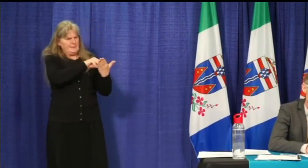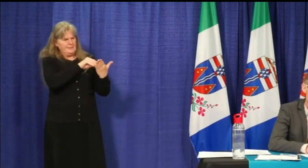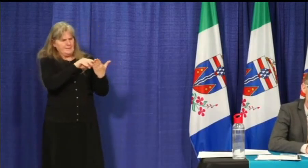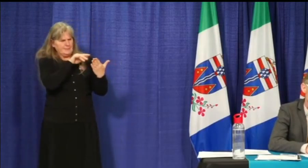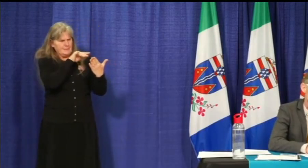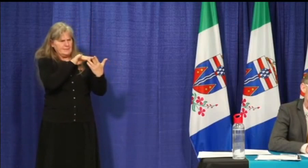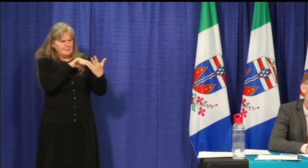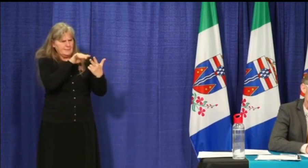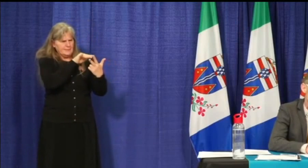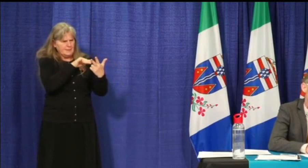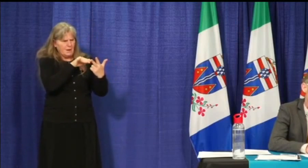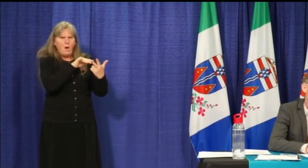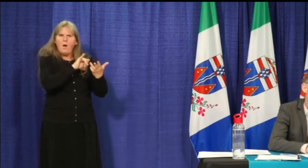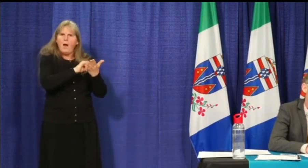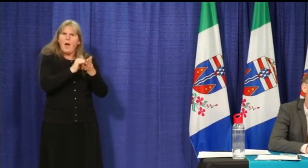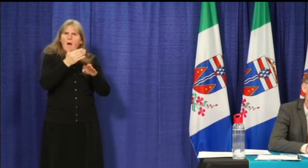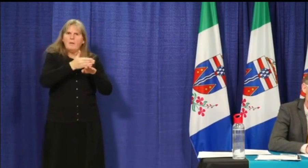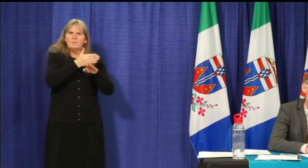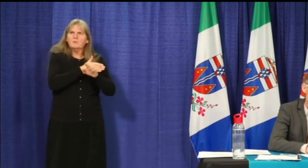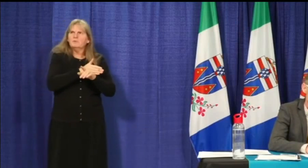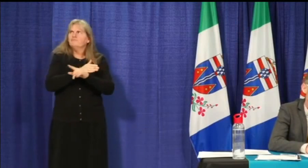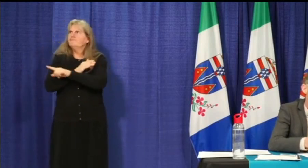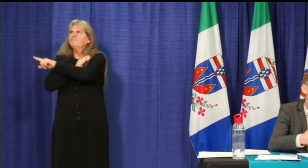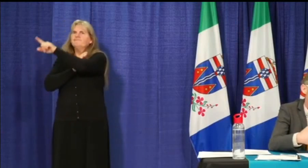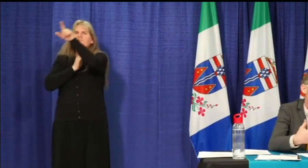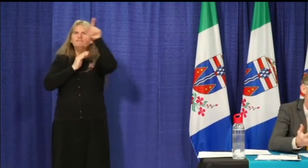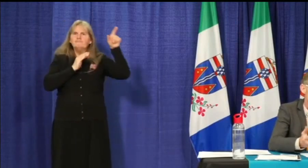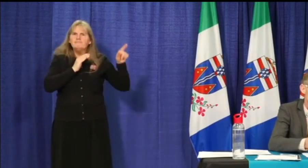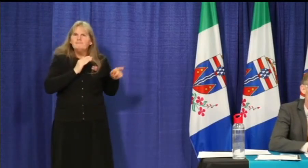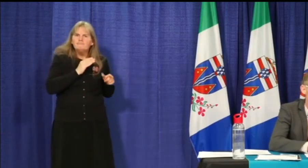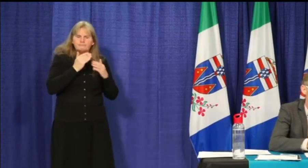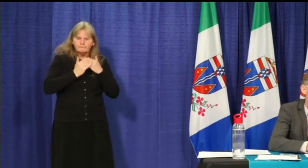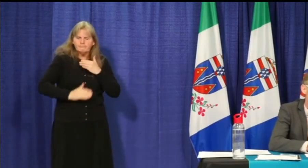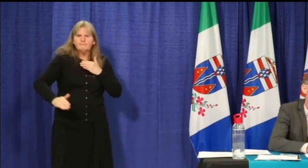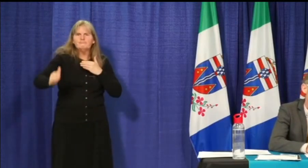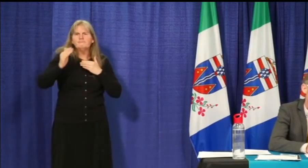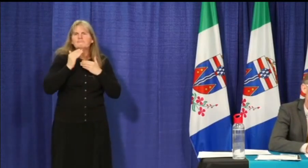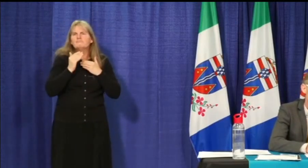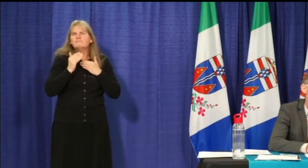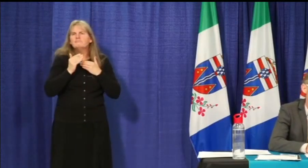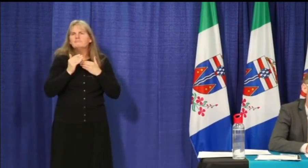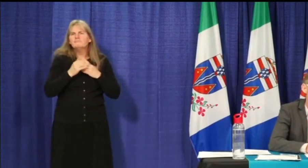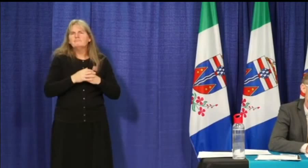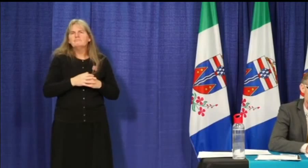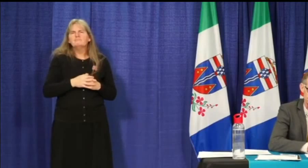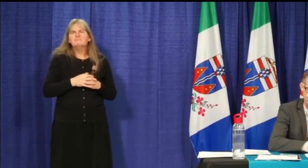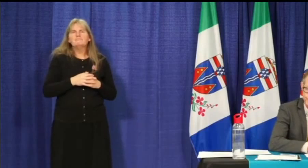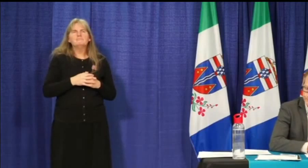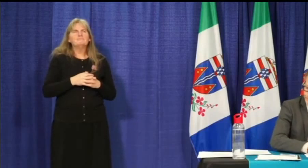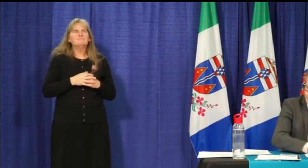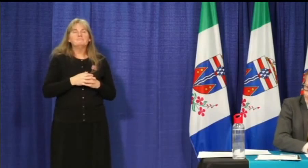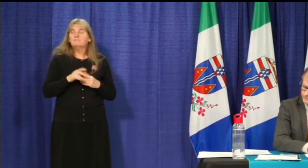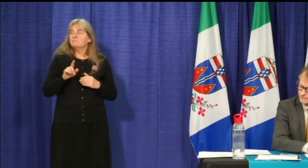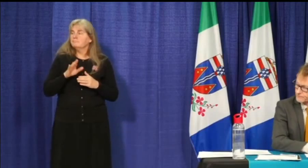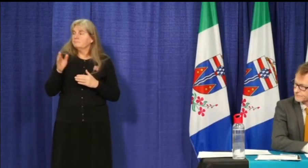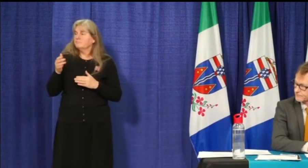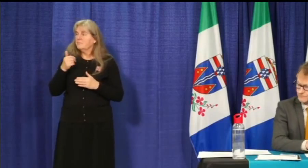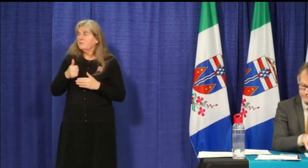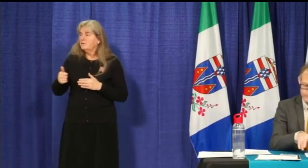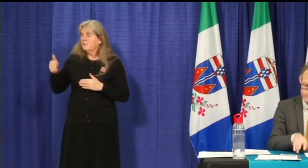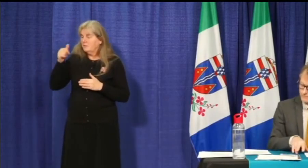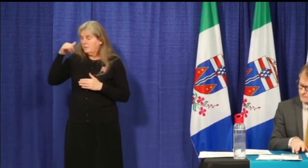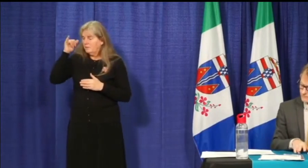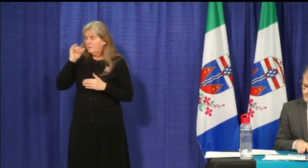these cases to improve our preventative practices from here on and move on. Premier Silver?